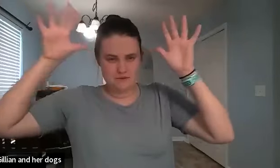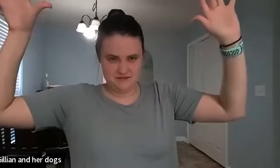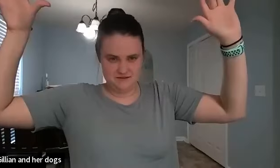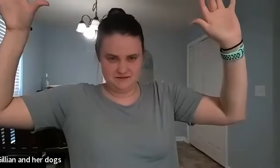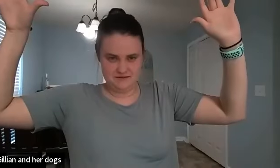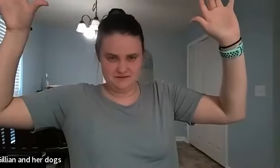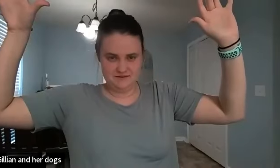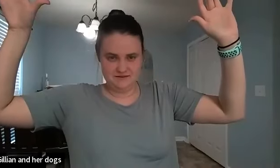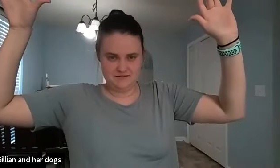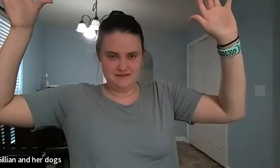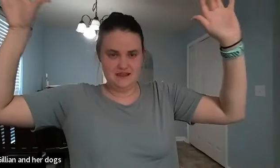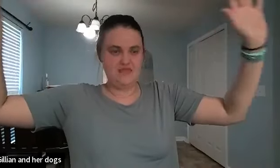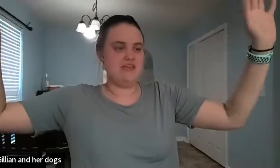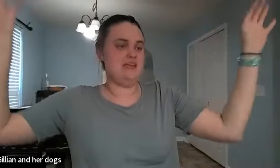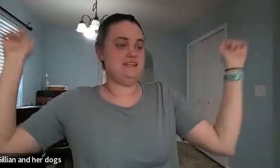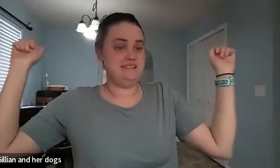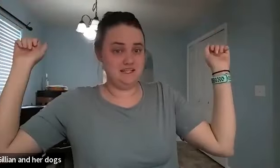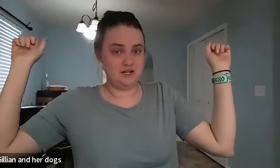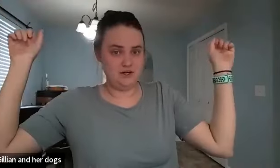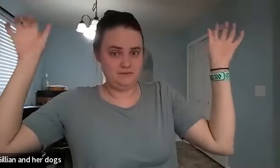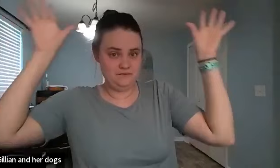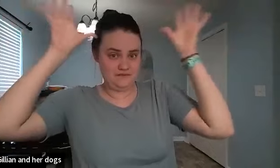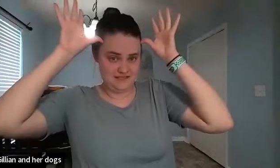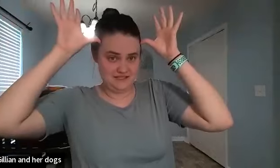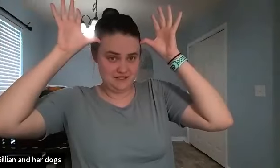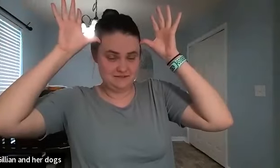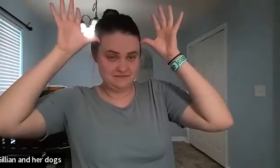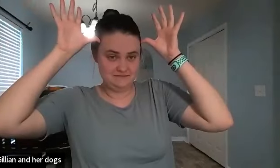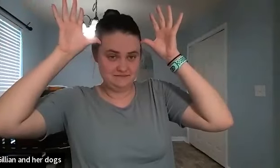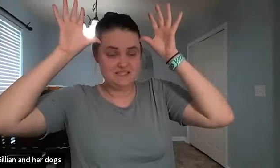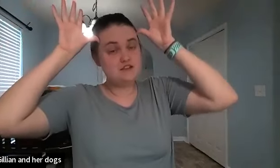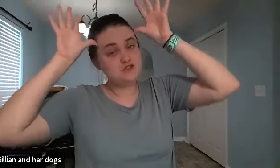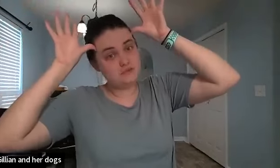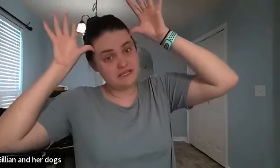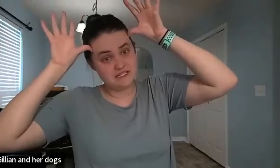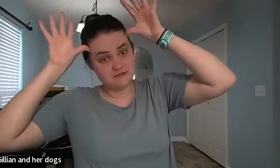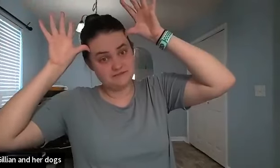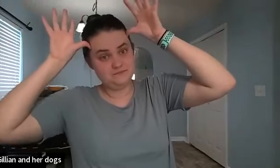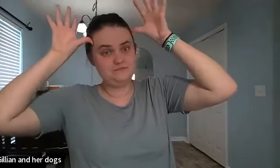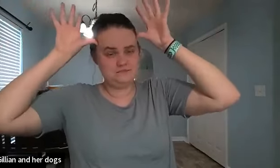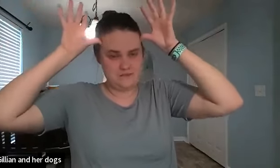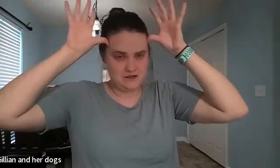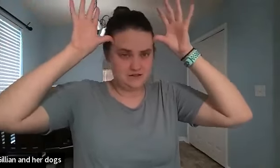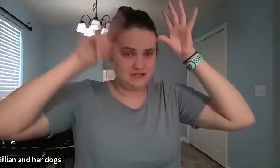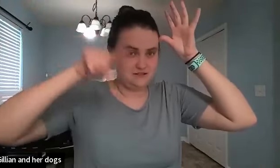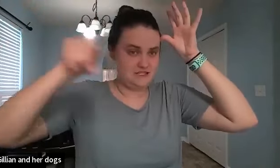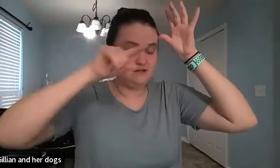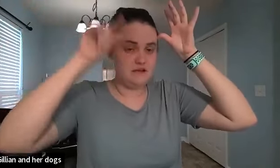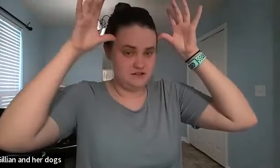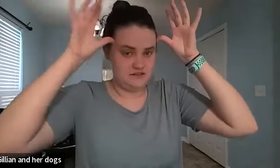Moose. And then deer. Deer. This is also reindeer. Also reindeer. Deer and reindeer are the